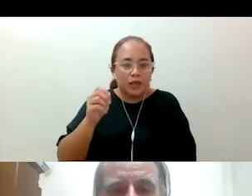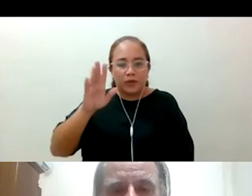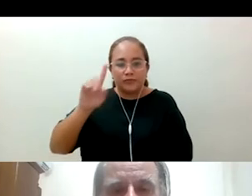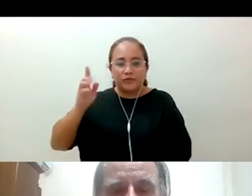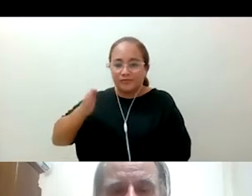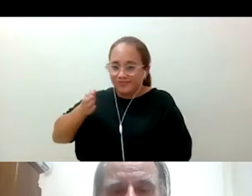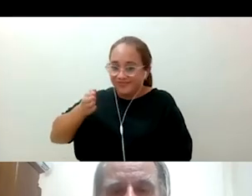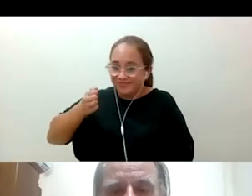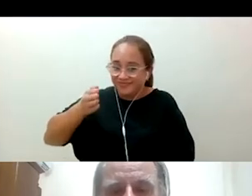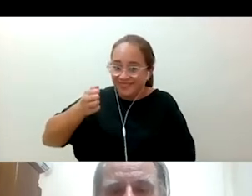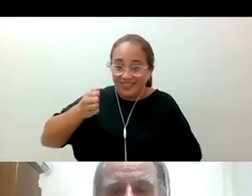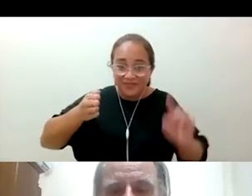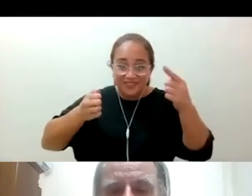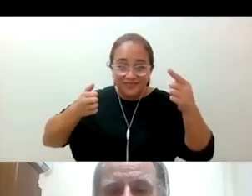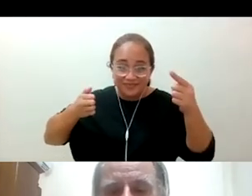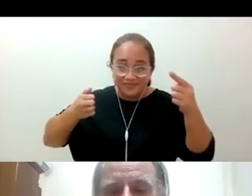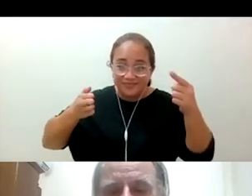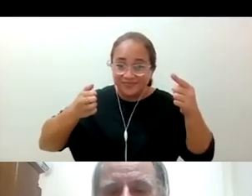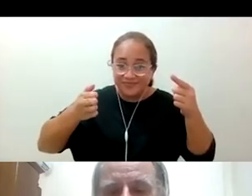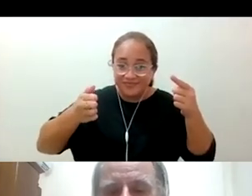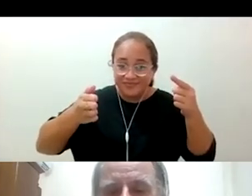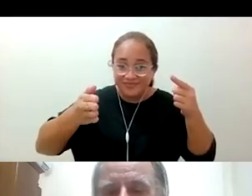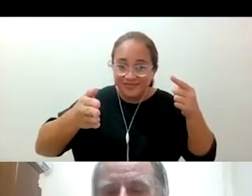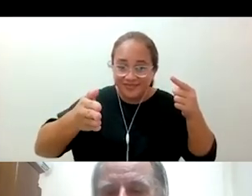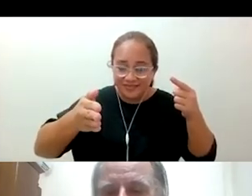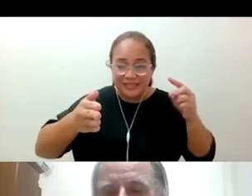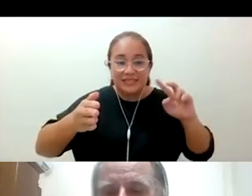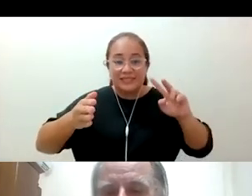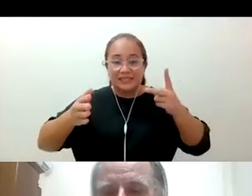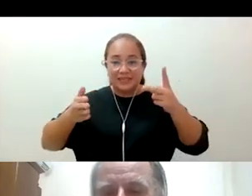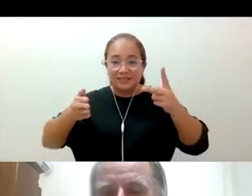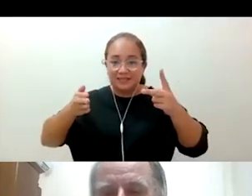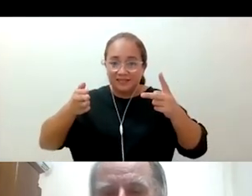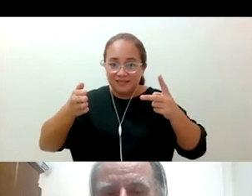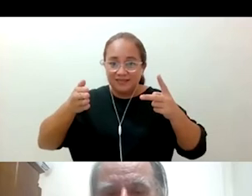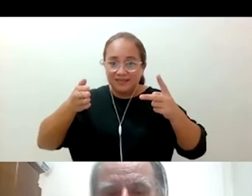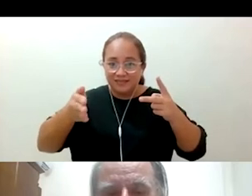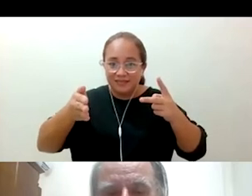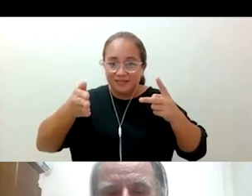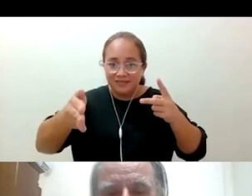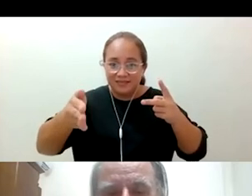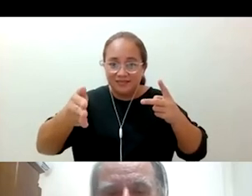forward first, followed by two-wheel vehicle inches forward.